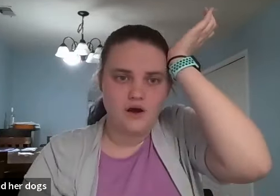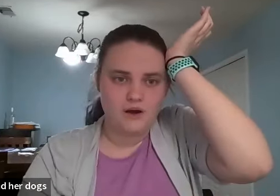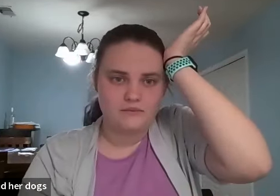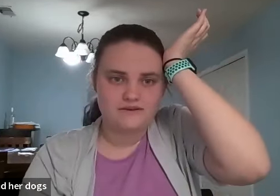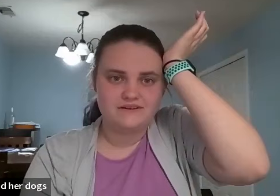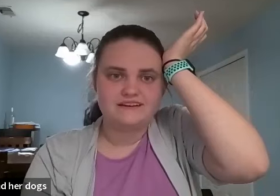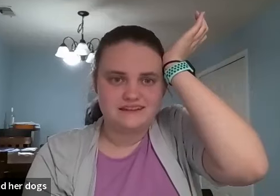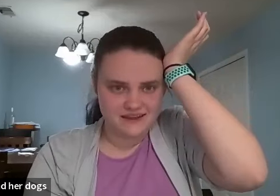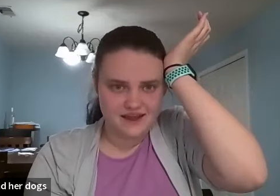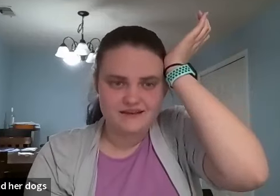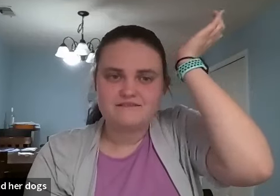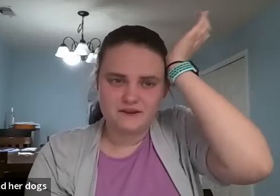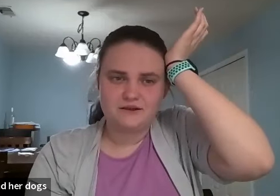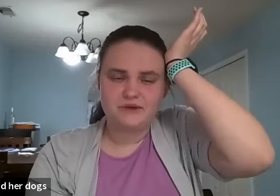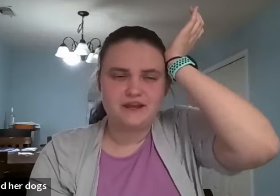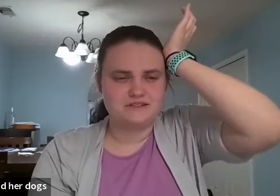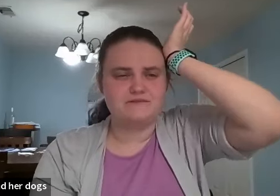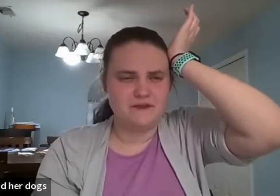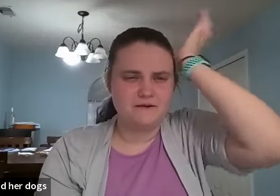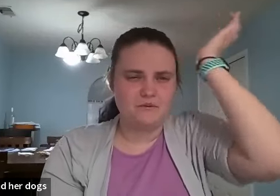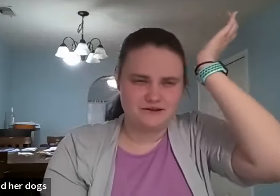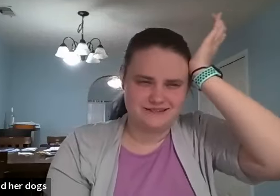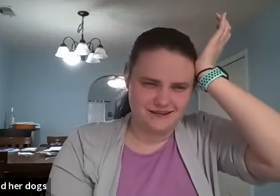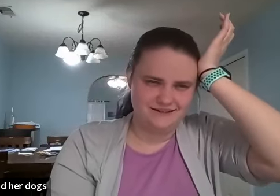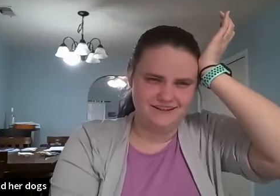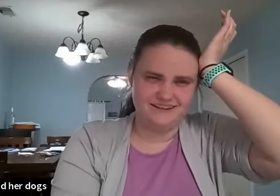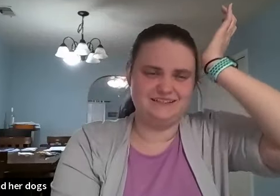palm. Yeah. I know it's a very weird sign.